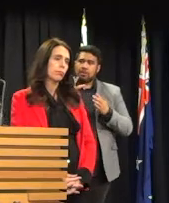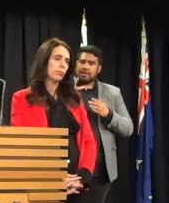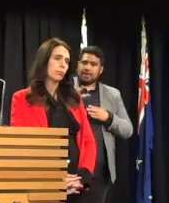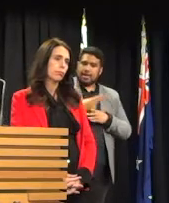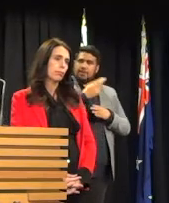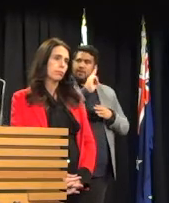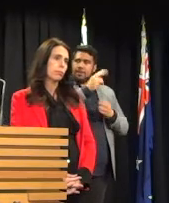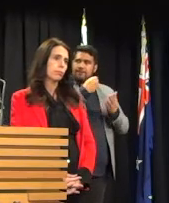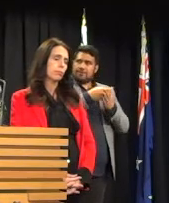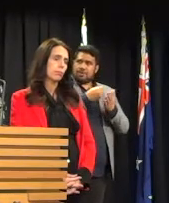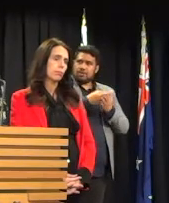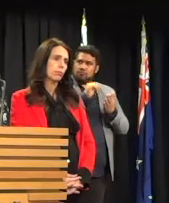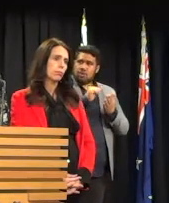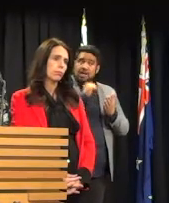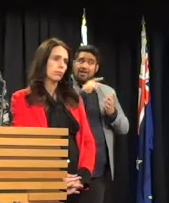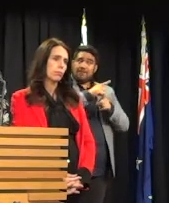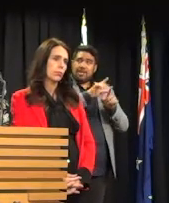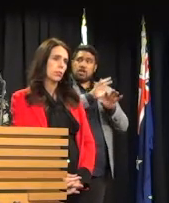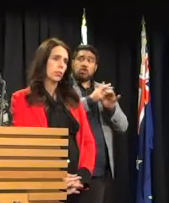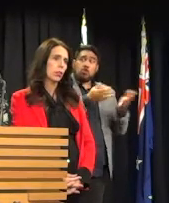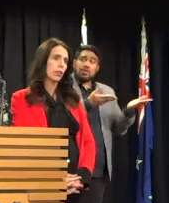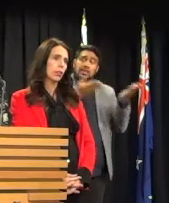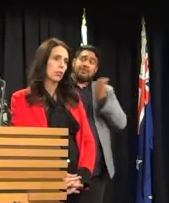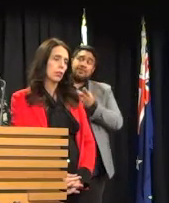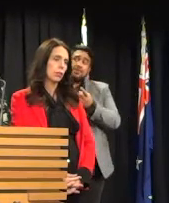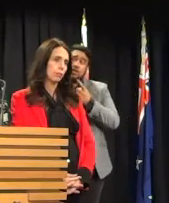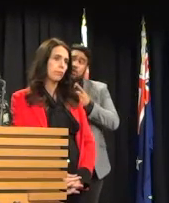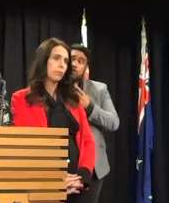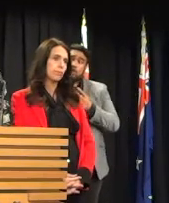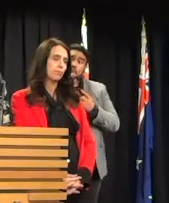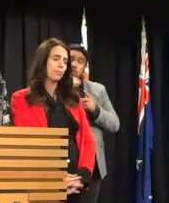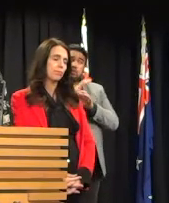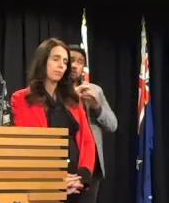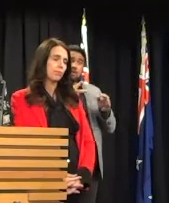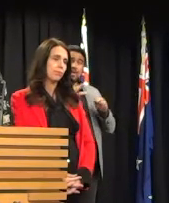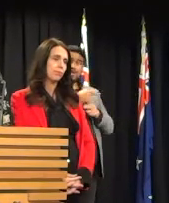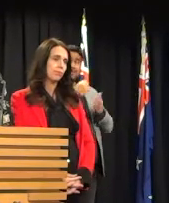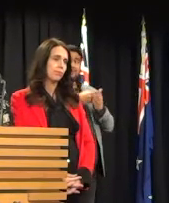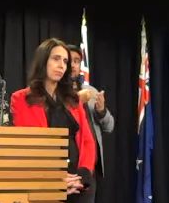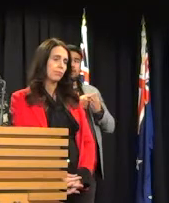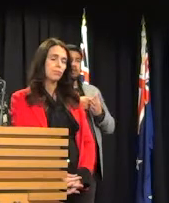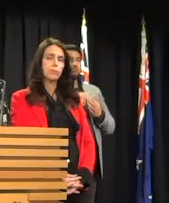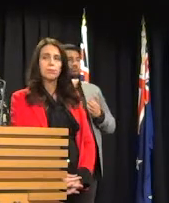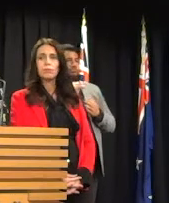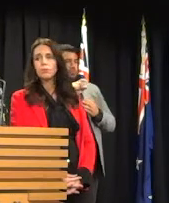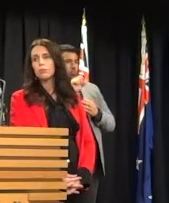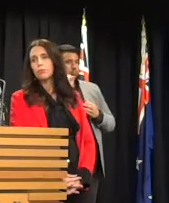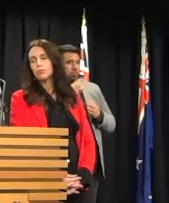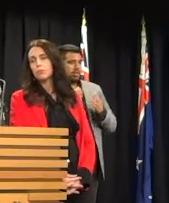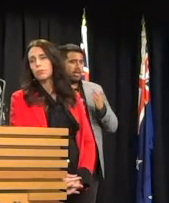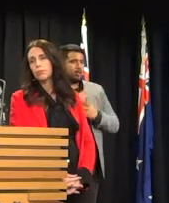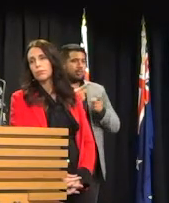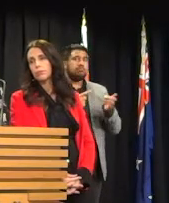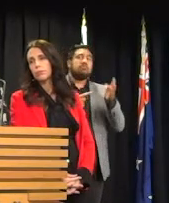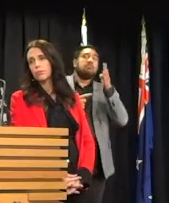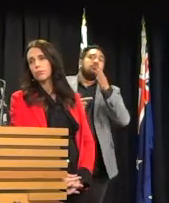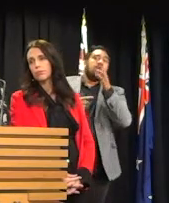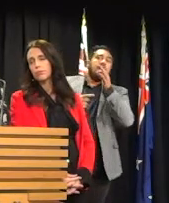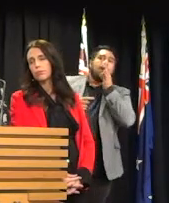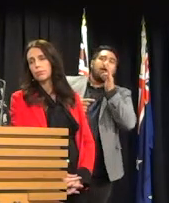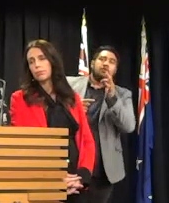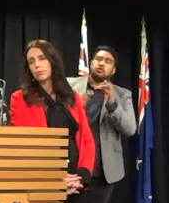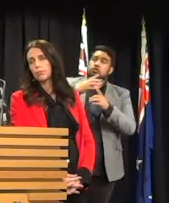from NGOs if they do not hand over data? That is definitely not going to happen. Are you saying the social